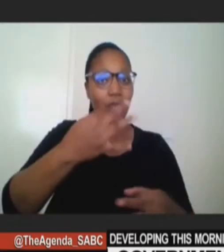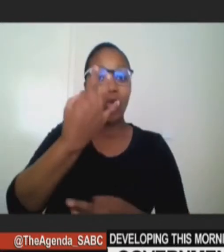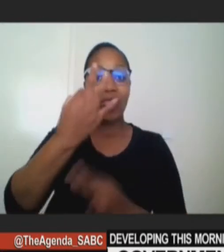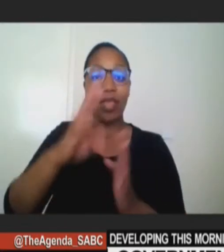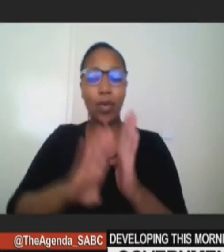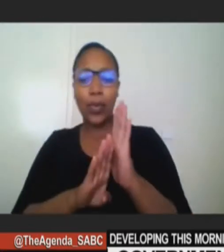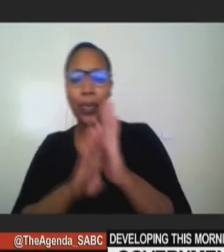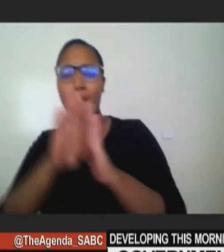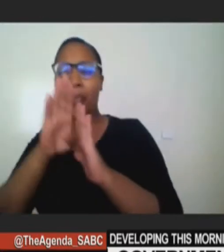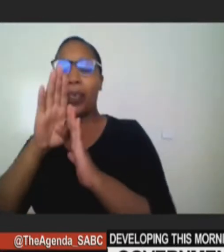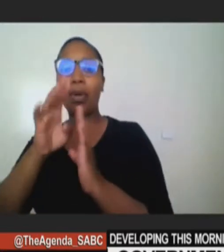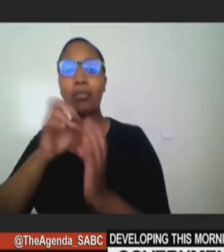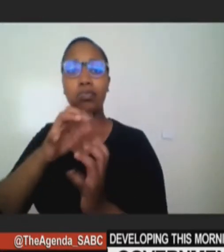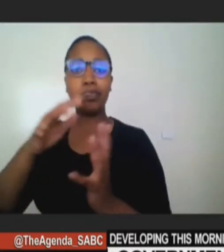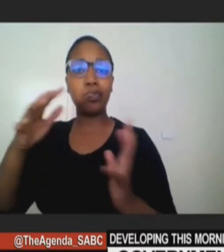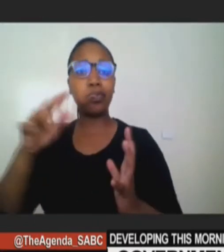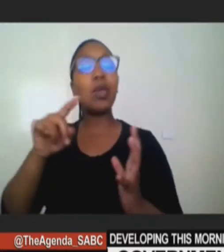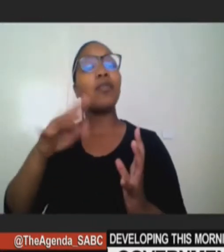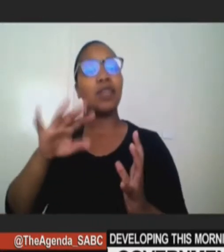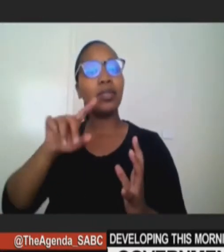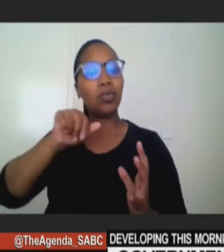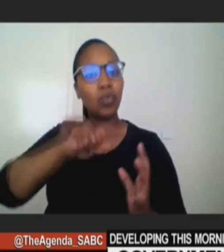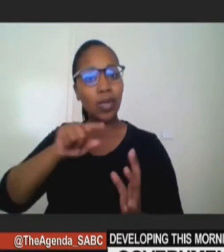to monitor these